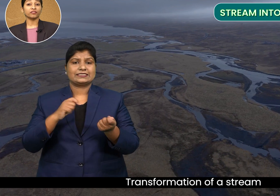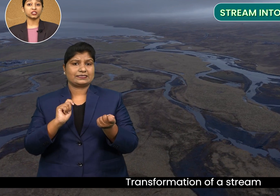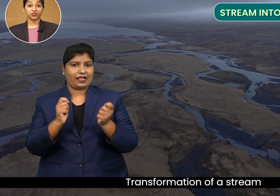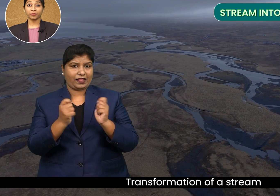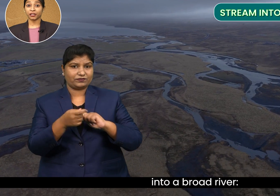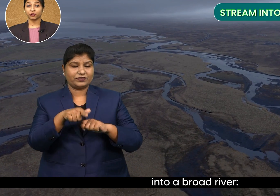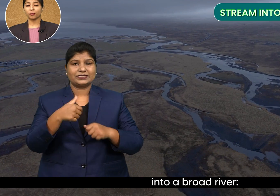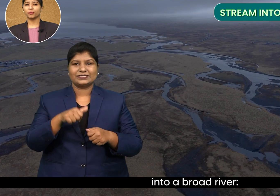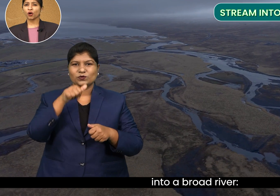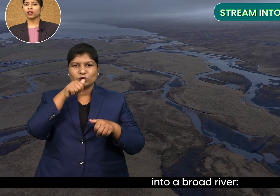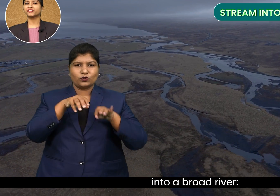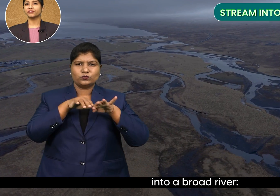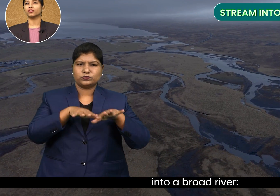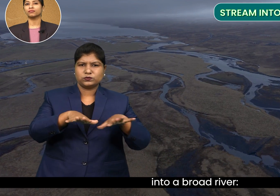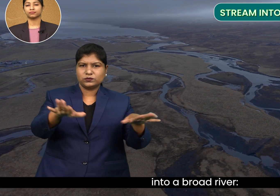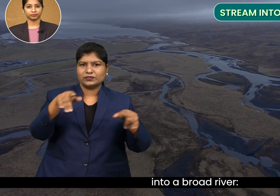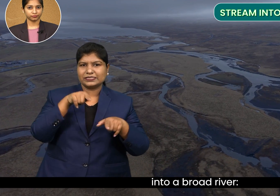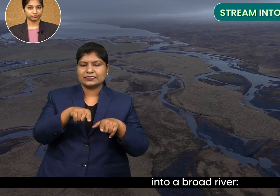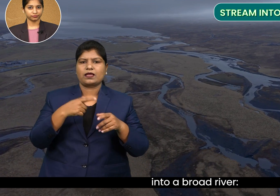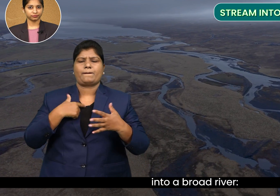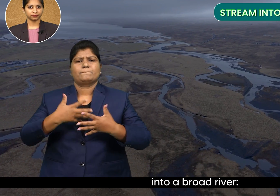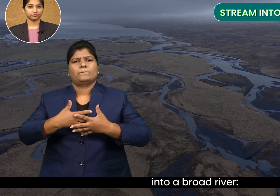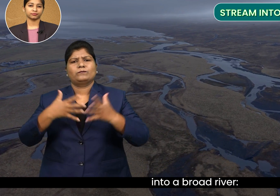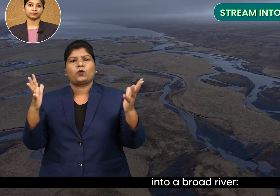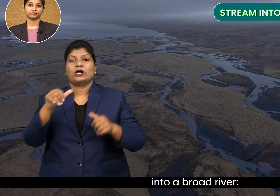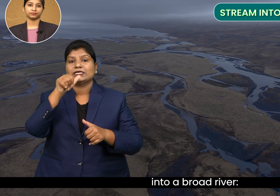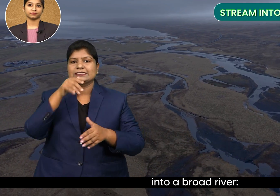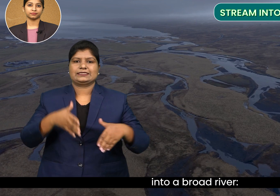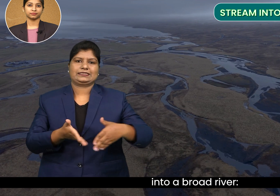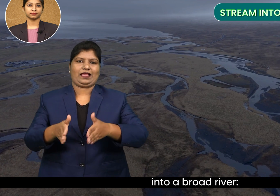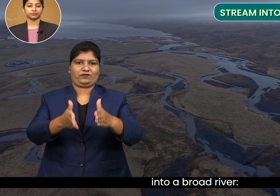Transformation of a stream into a broad river.